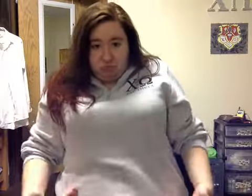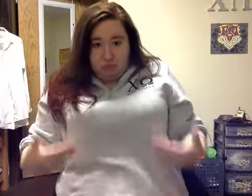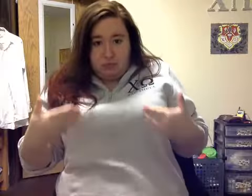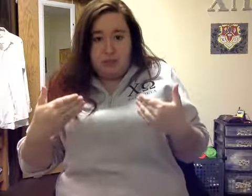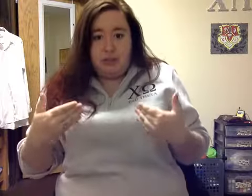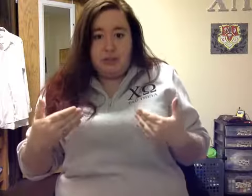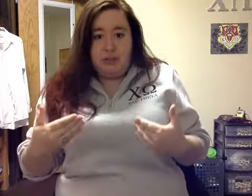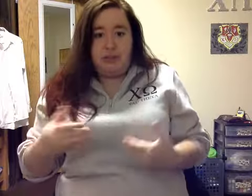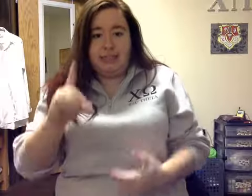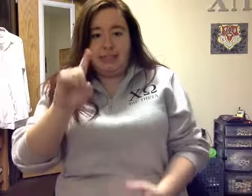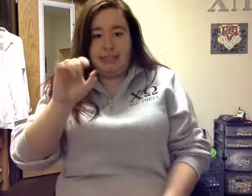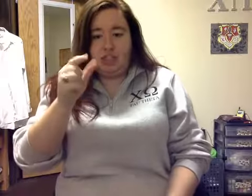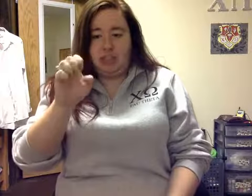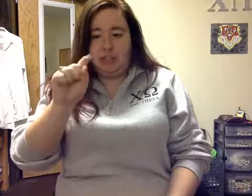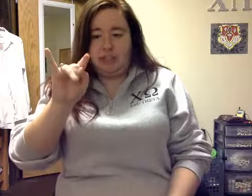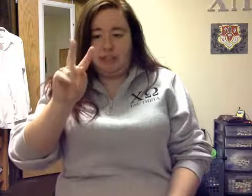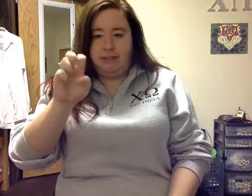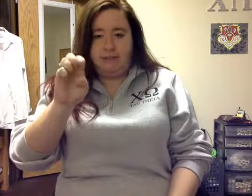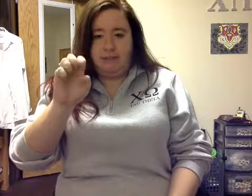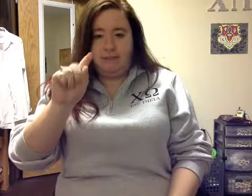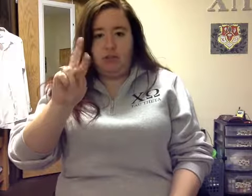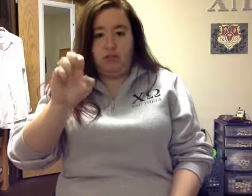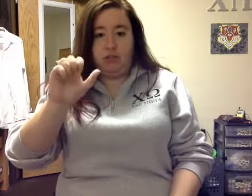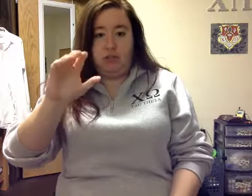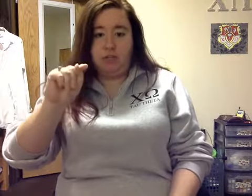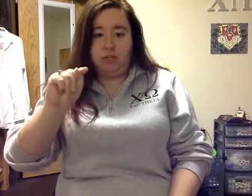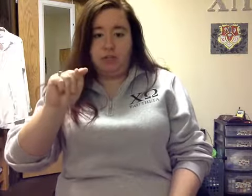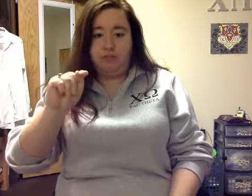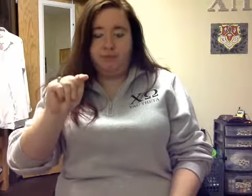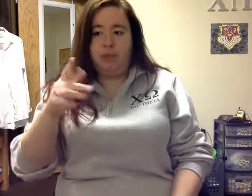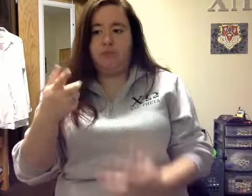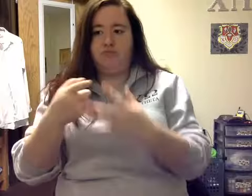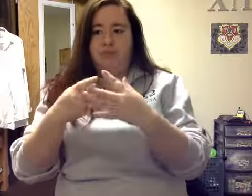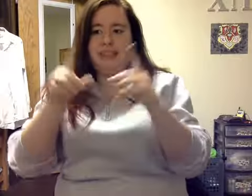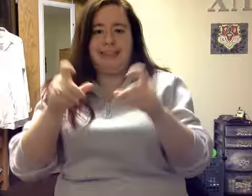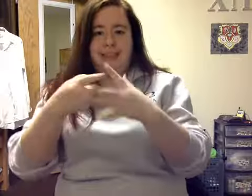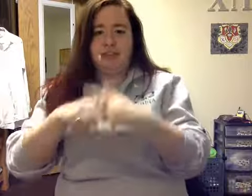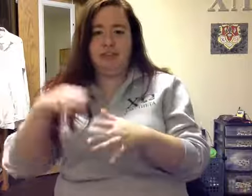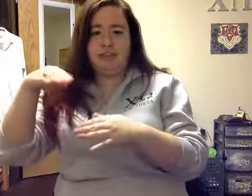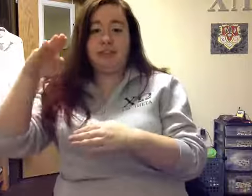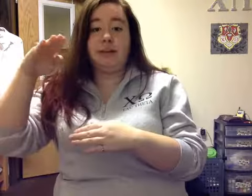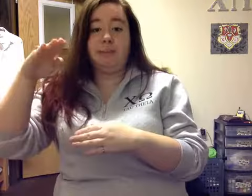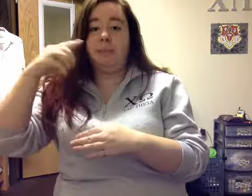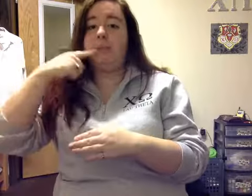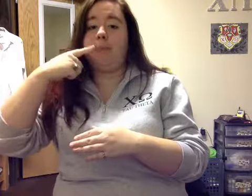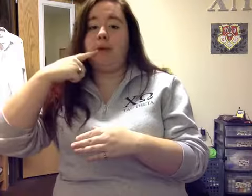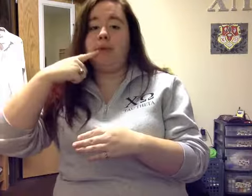with the top. You might have some problems that your doctor wants you to come in and have an exam called an EGD. It stands